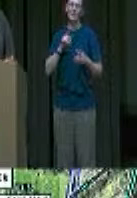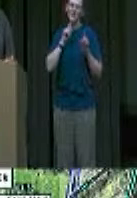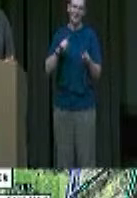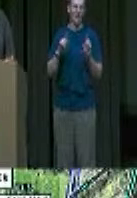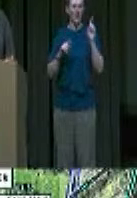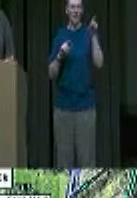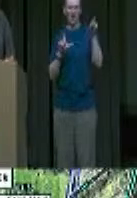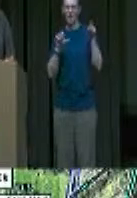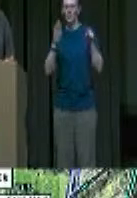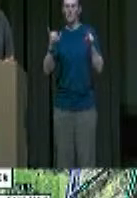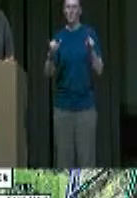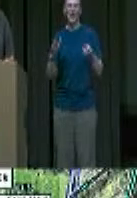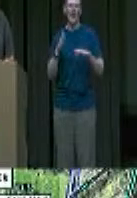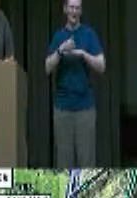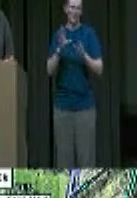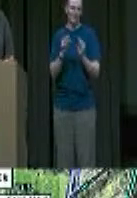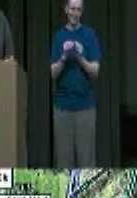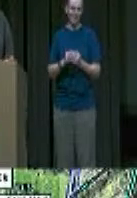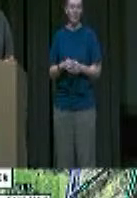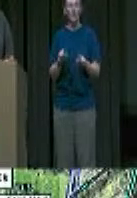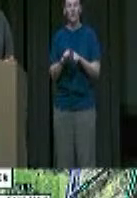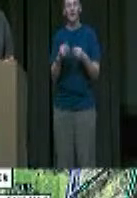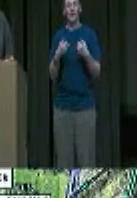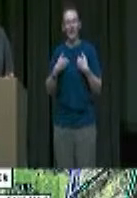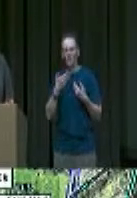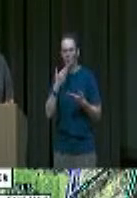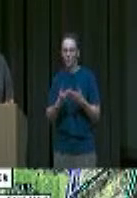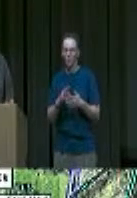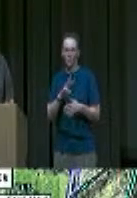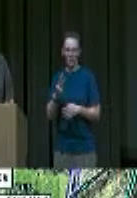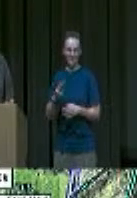meeting. And we also have a very good website,